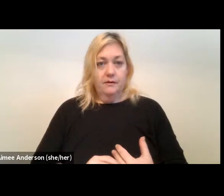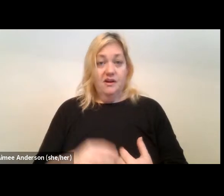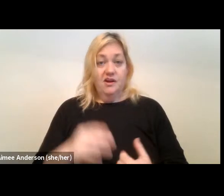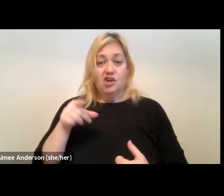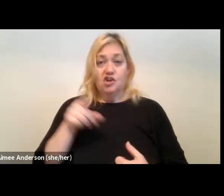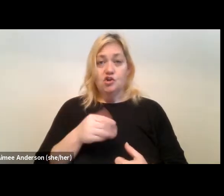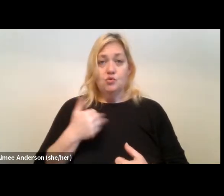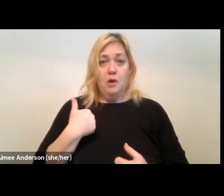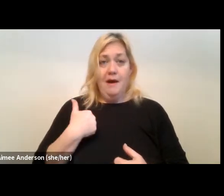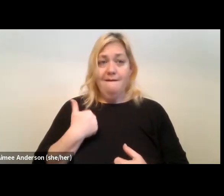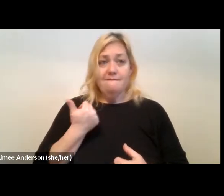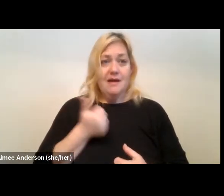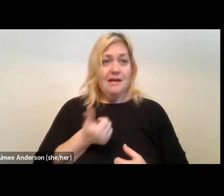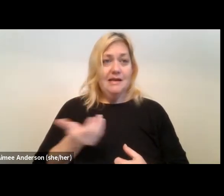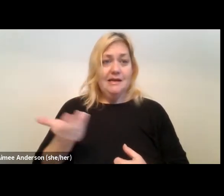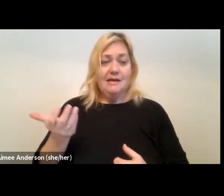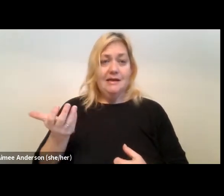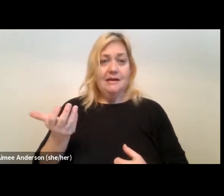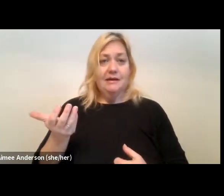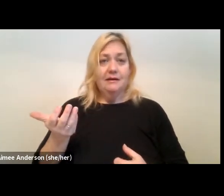any